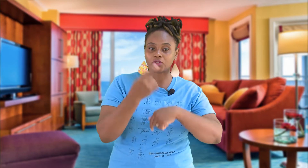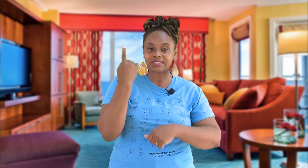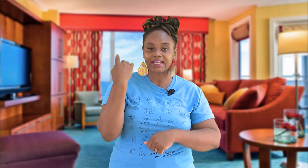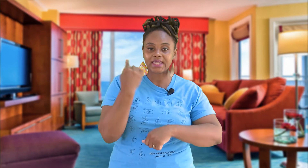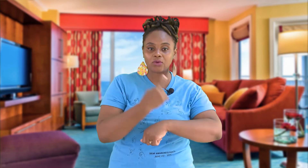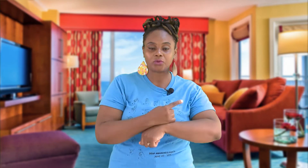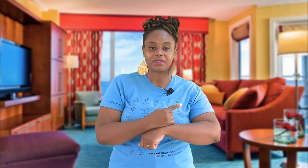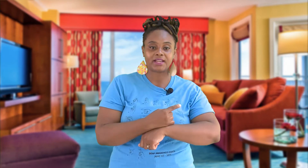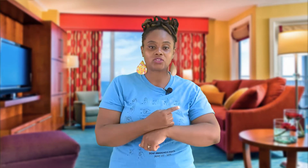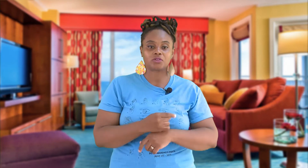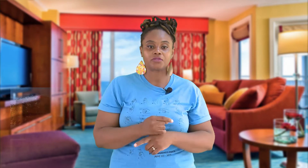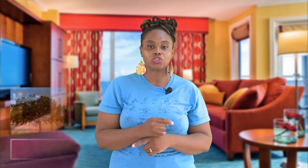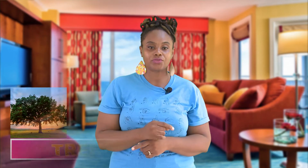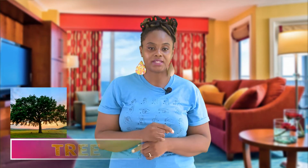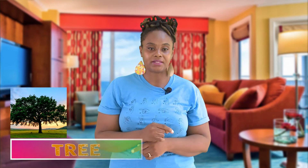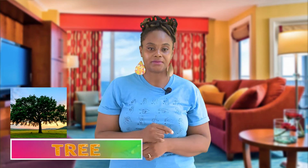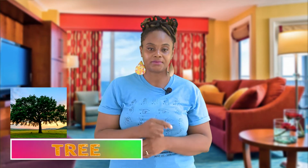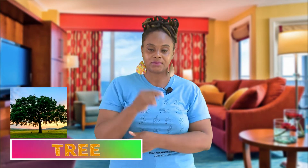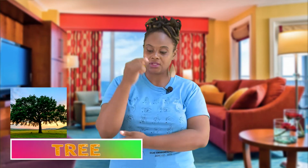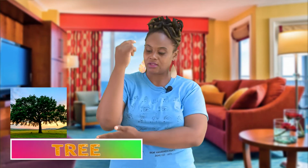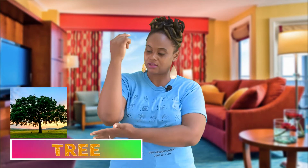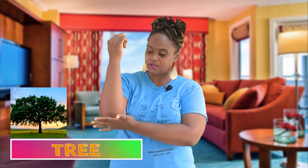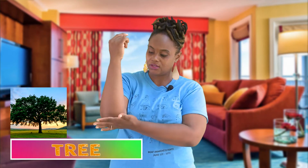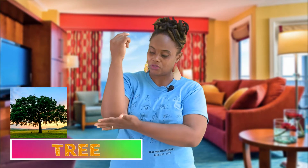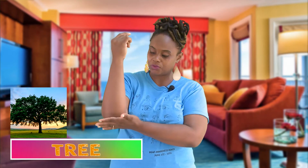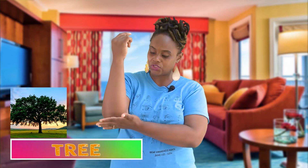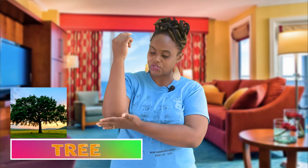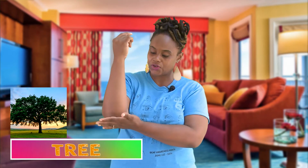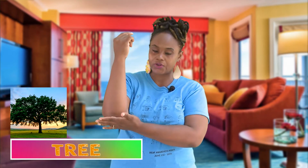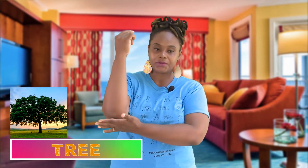for today would be that of tree. You put your